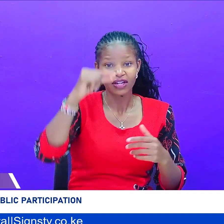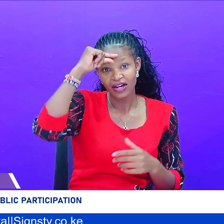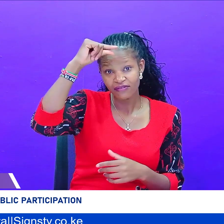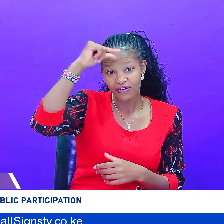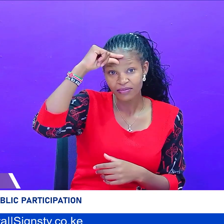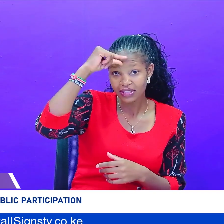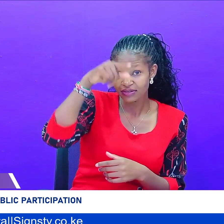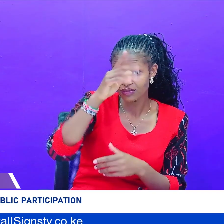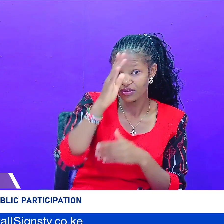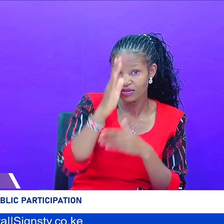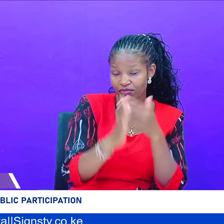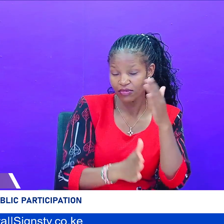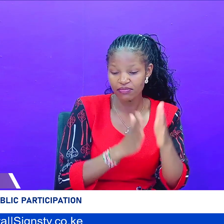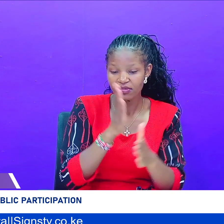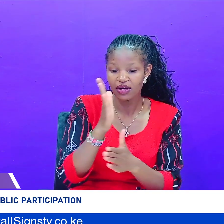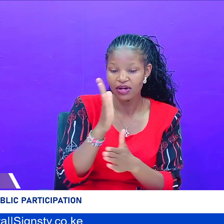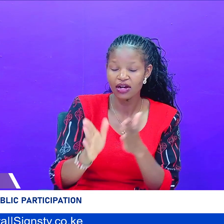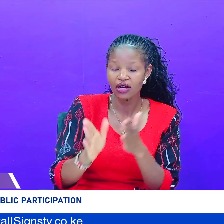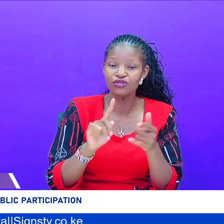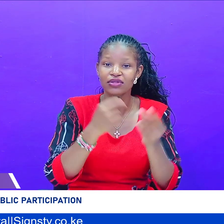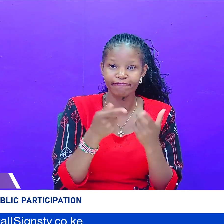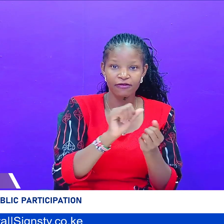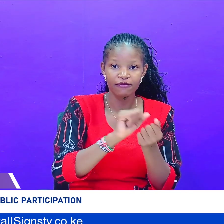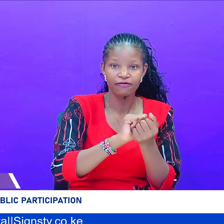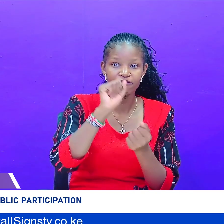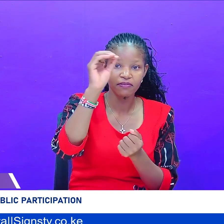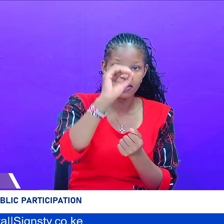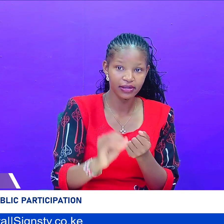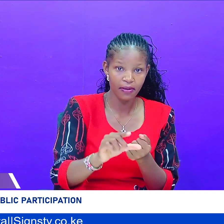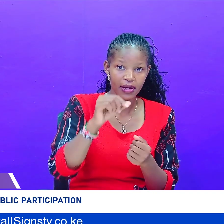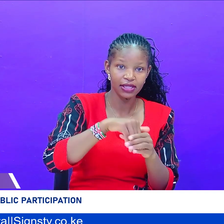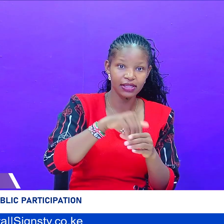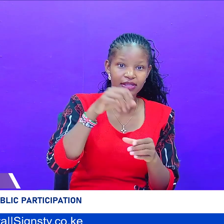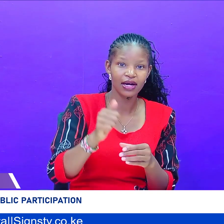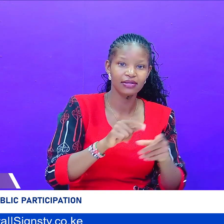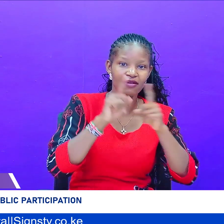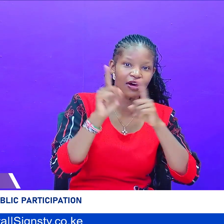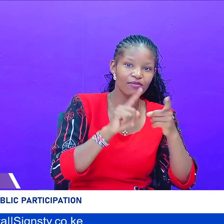plan to sell a 15% stake in Safaricom to Vodacom.